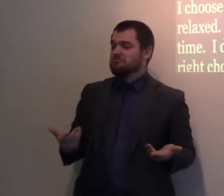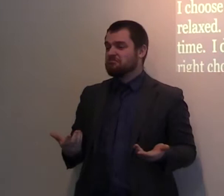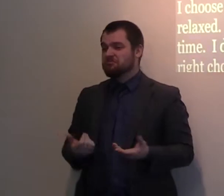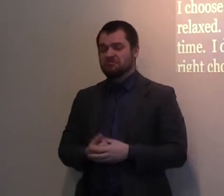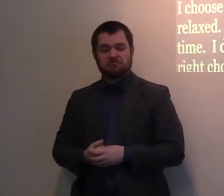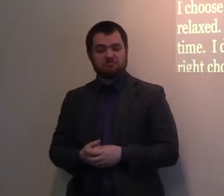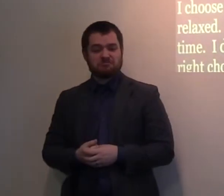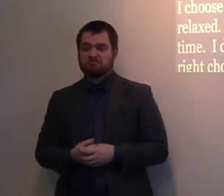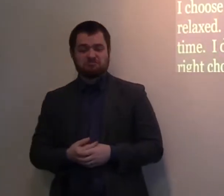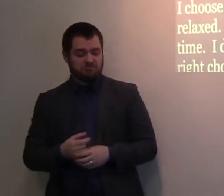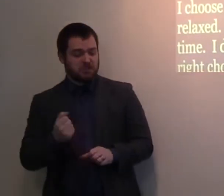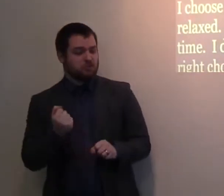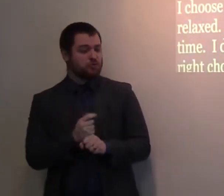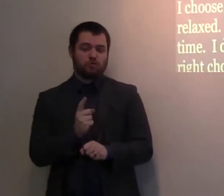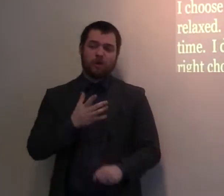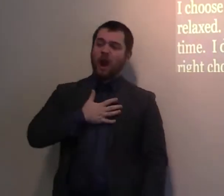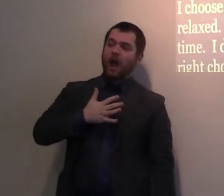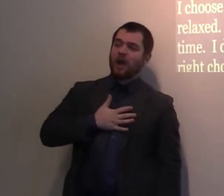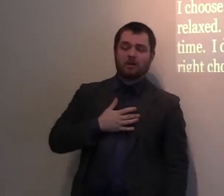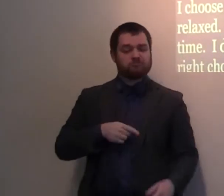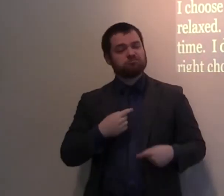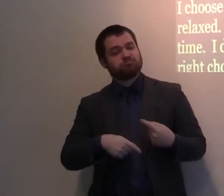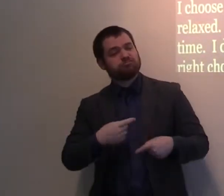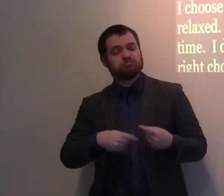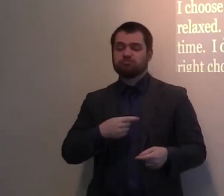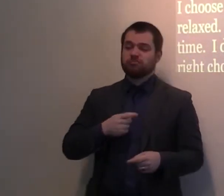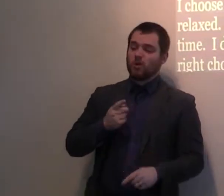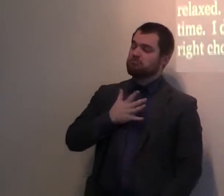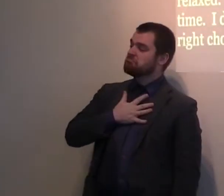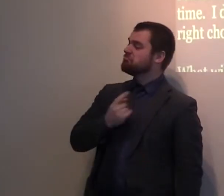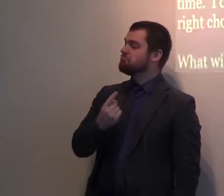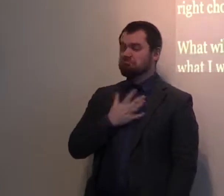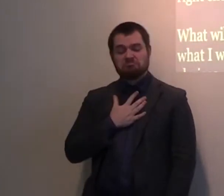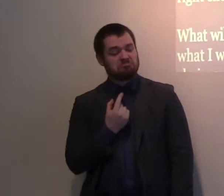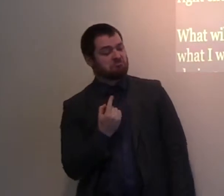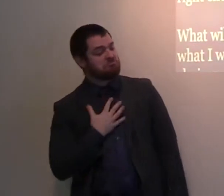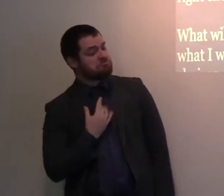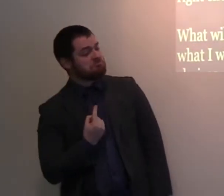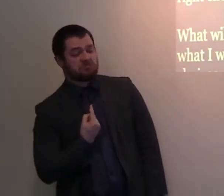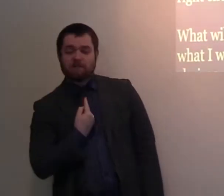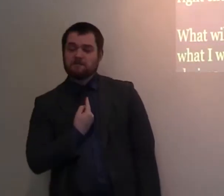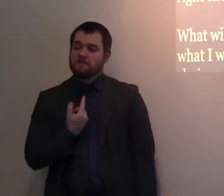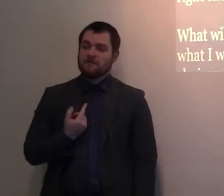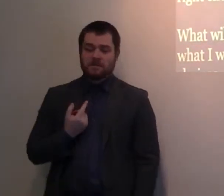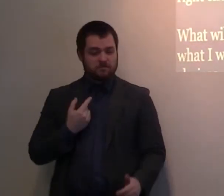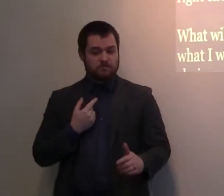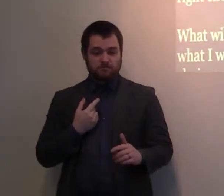I just do what I want all the time. I don't worry about making the right